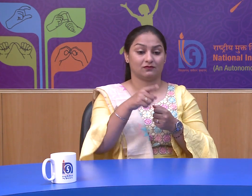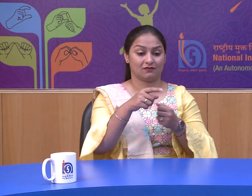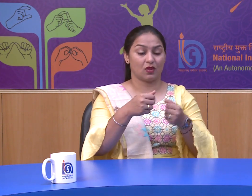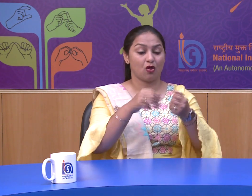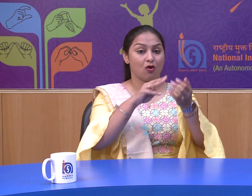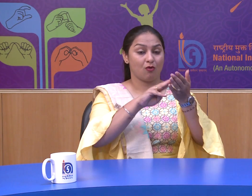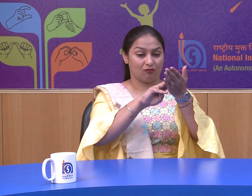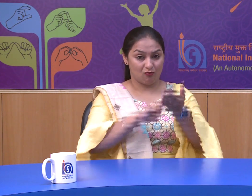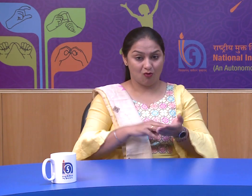art